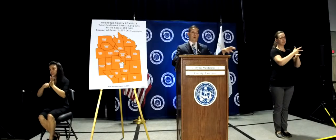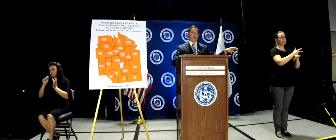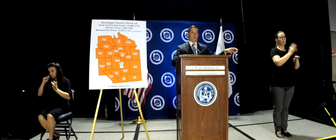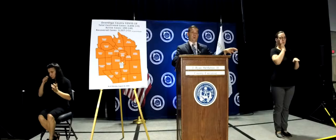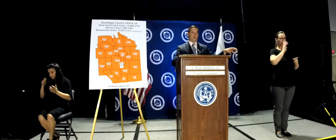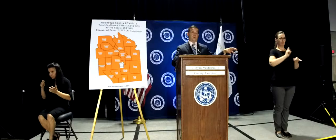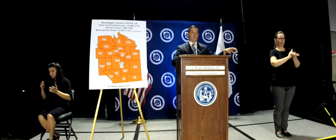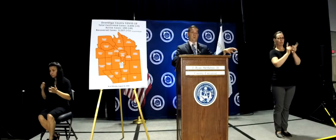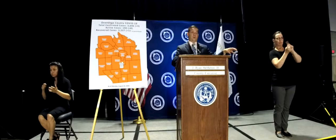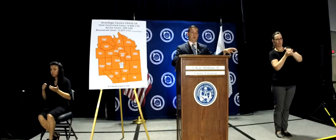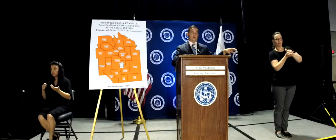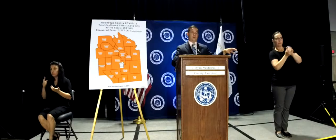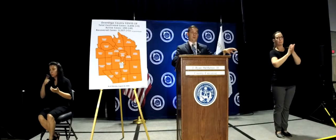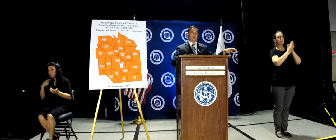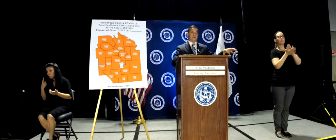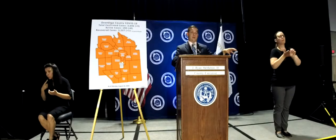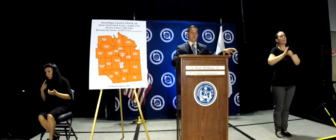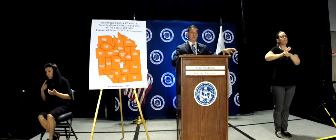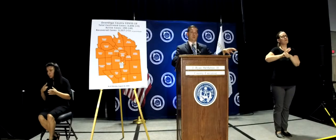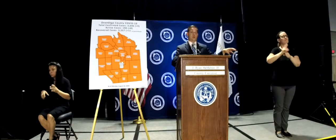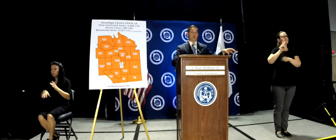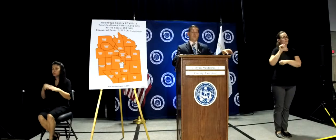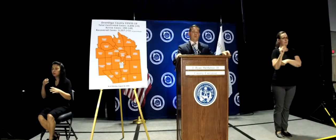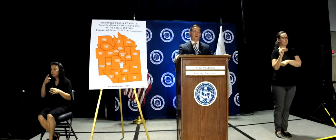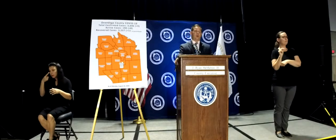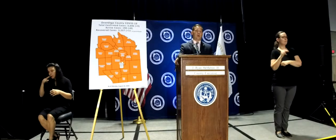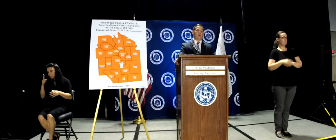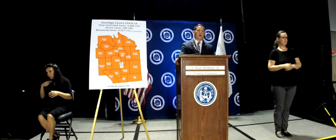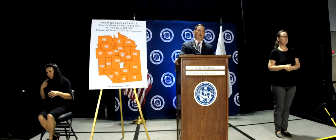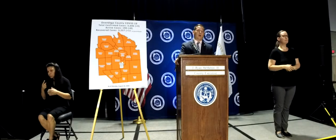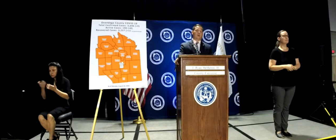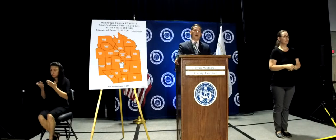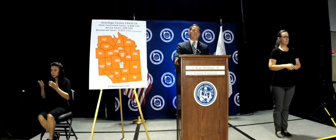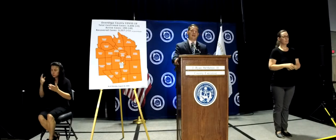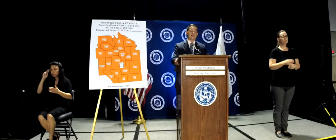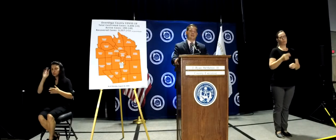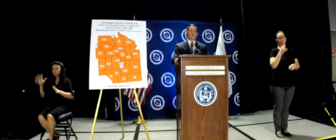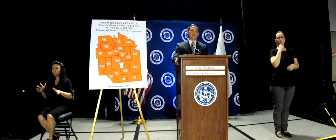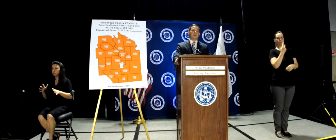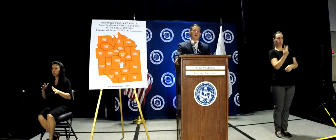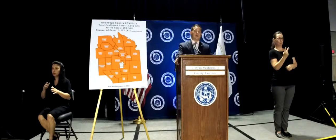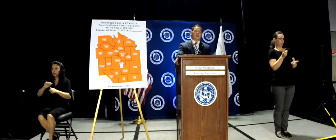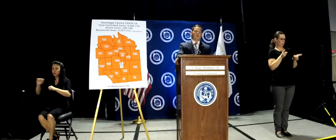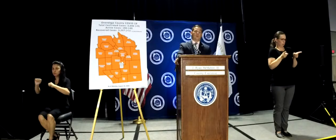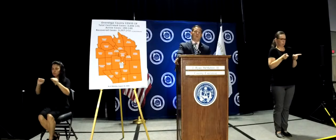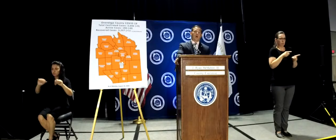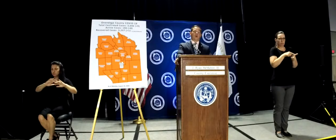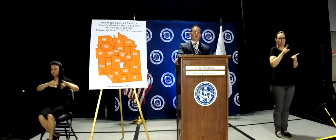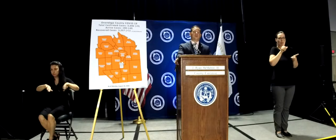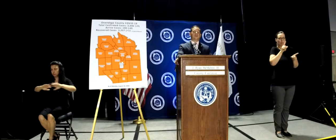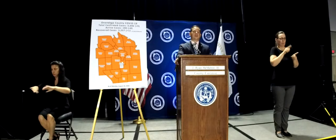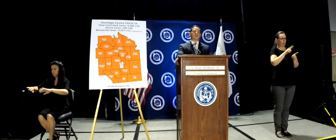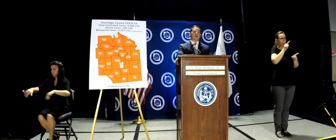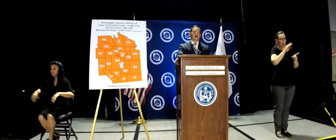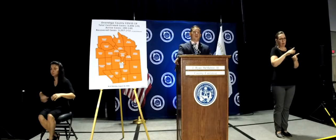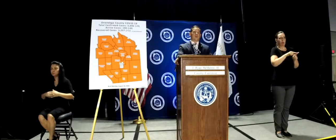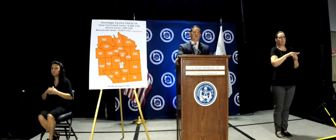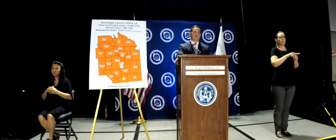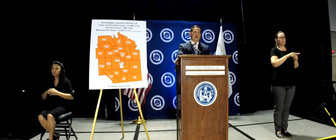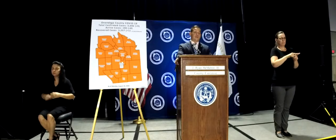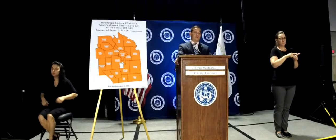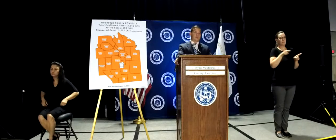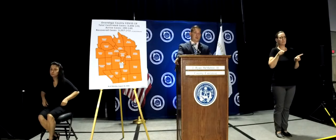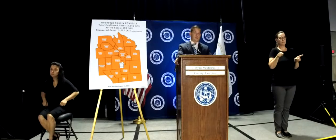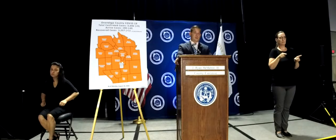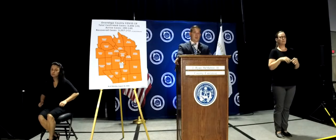and where the samples will be going for lab testing. Partnered with Essentia Health, they